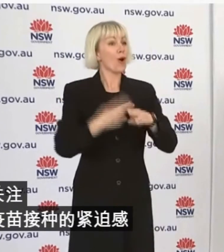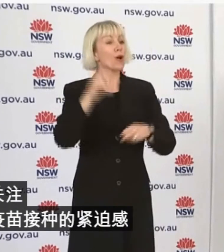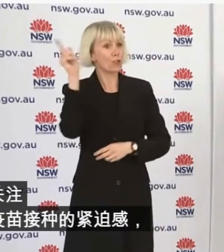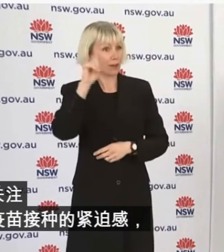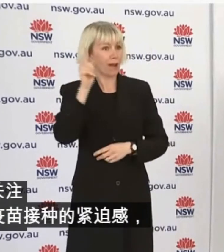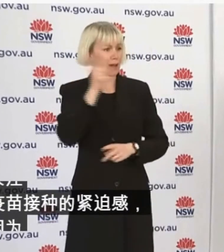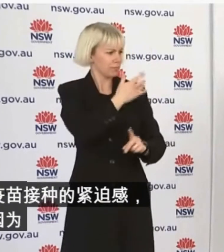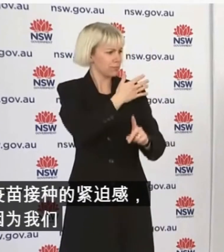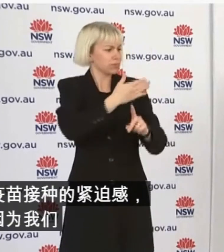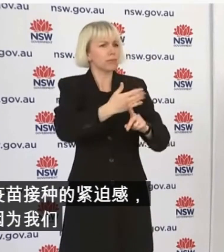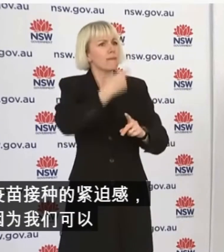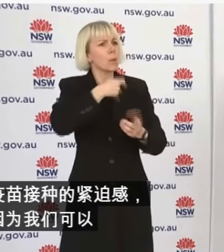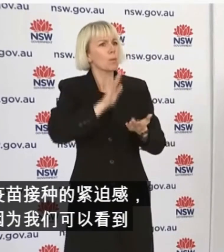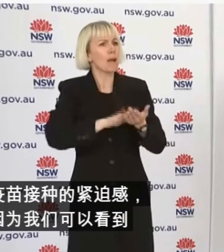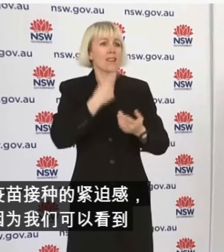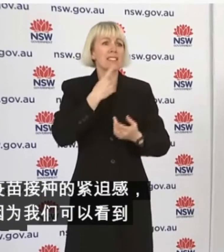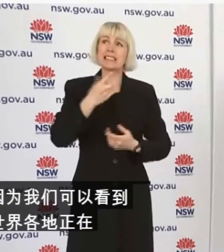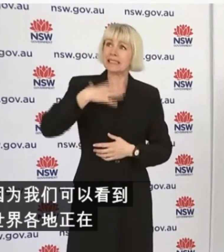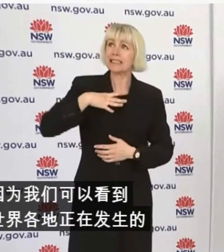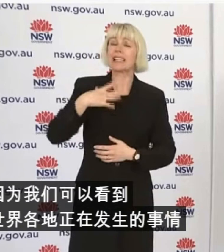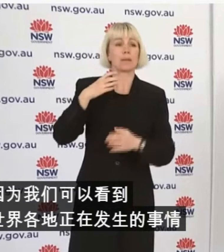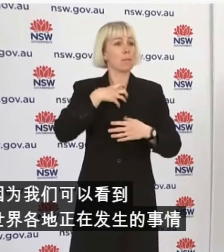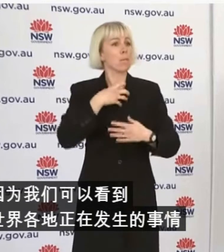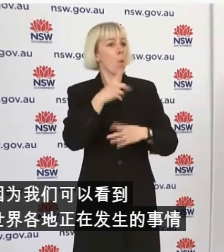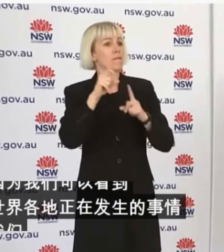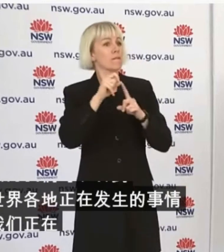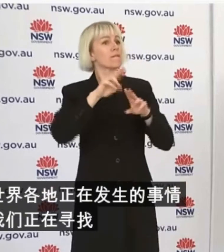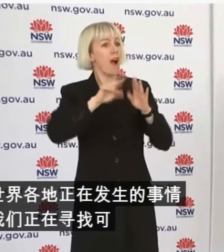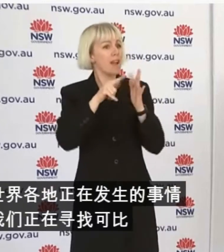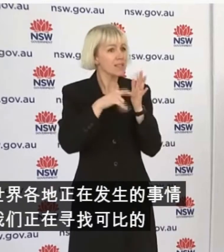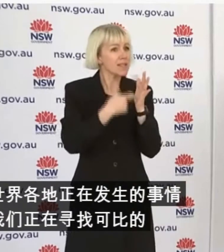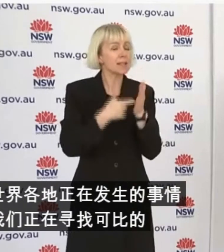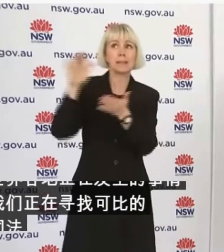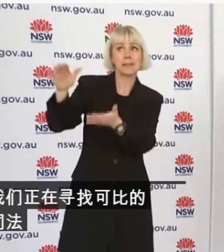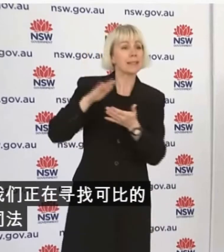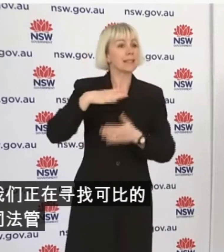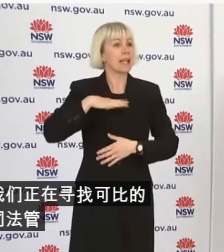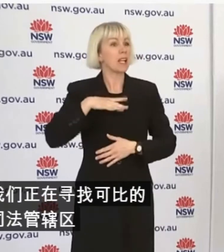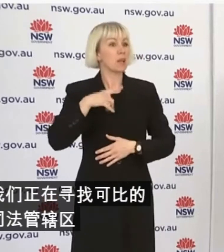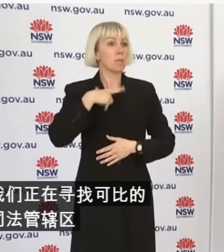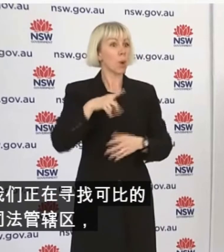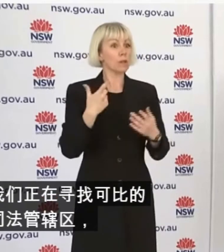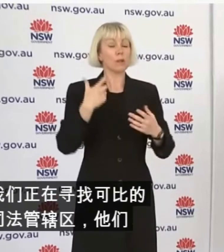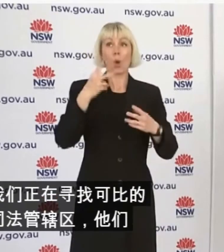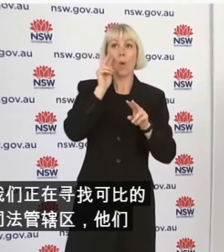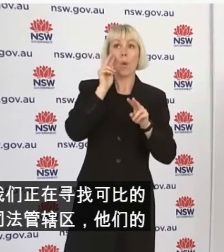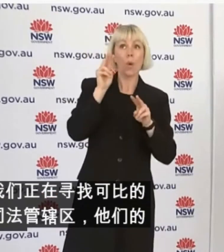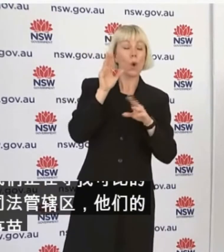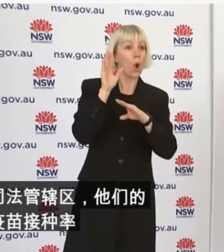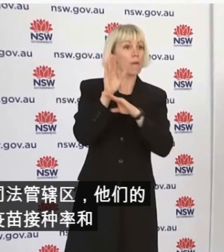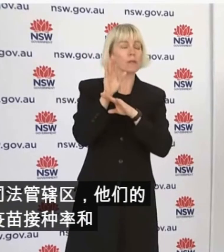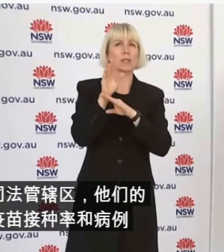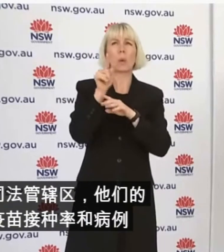some months, even prior to this, because we can see what's happening around the world. We are looking at comparable jurisdictions who have higher rates